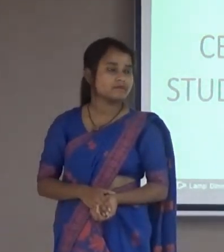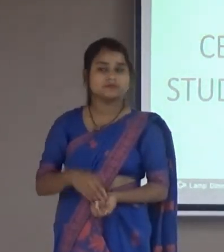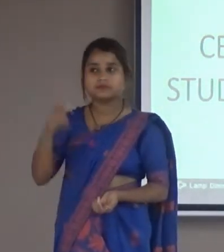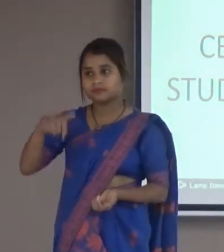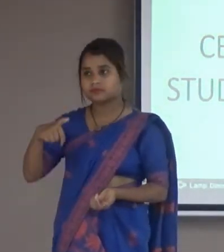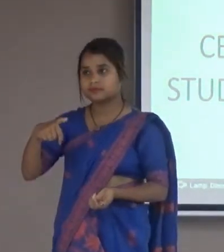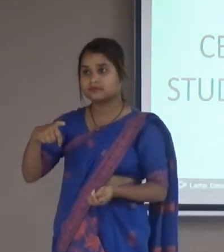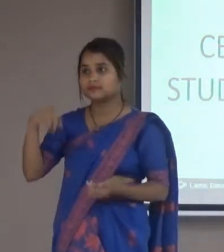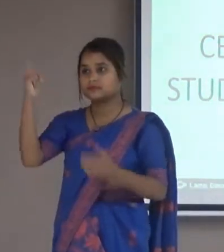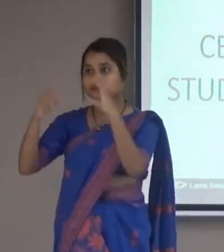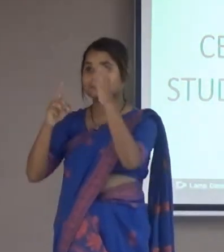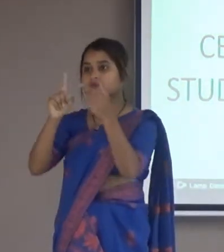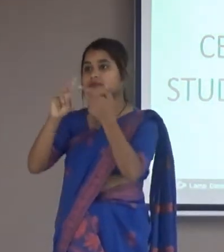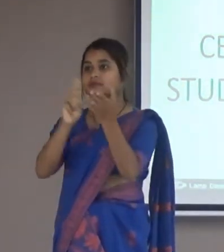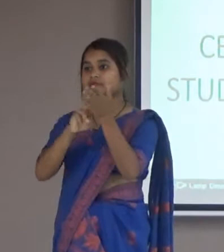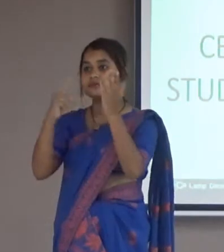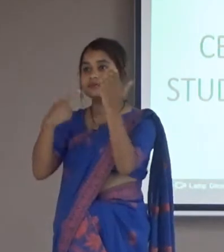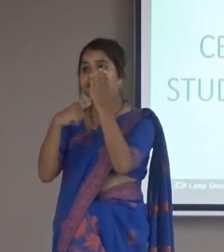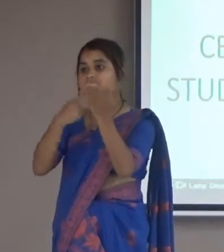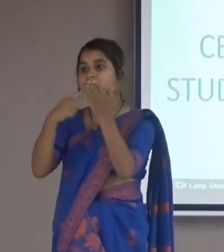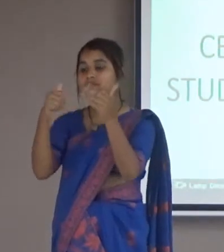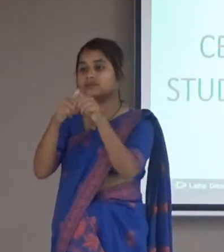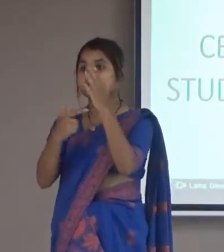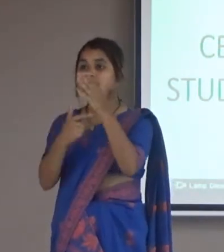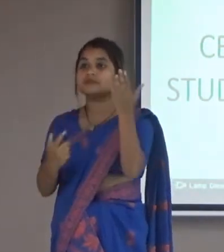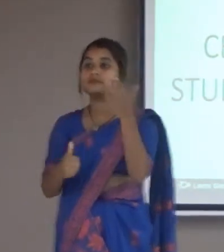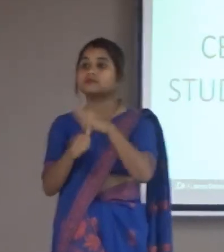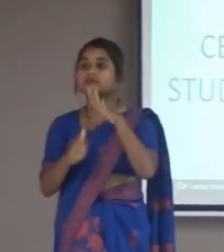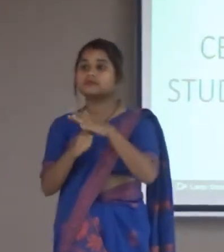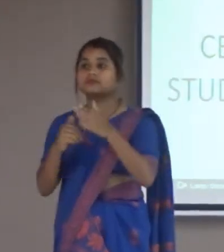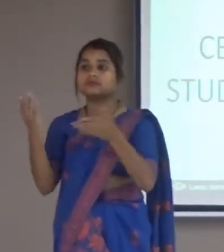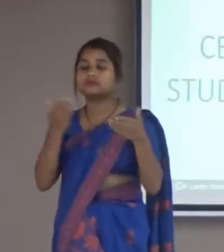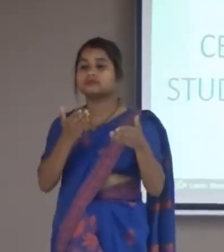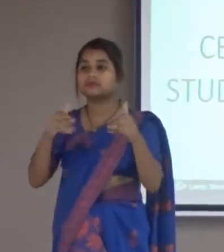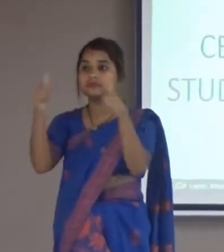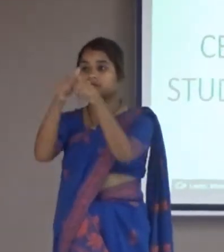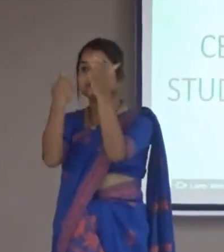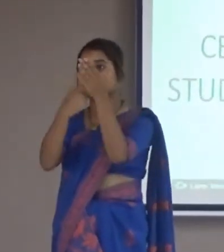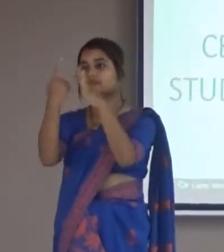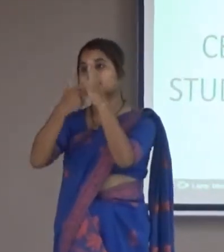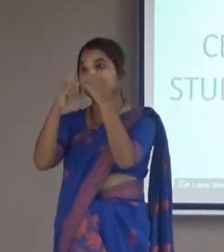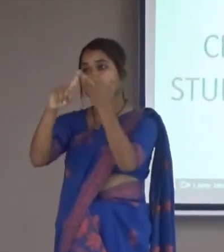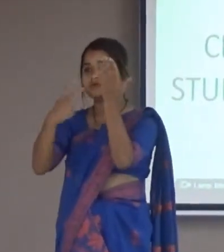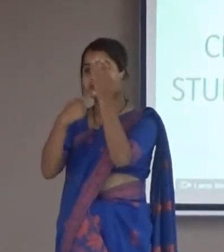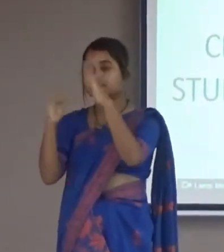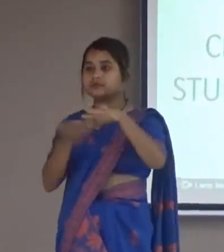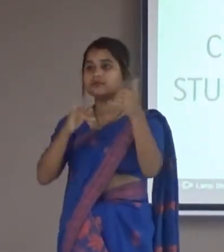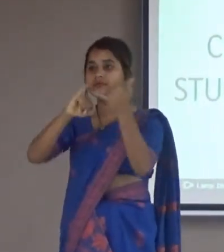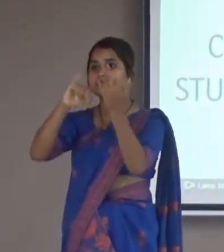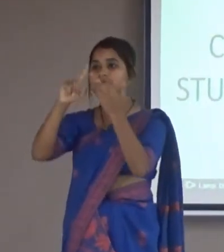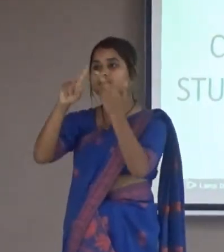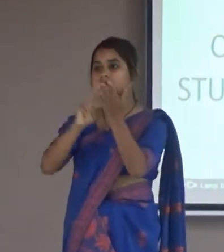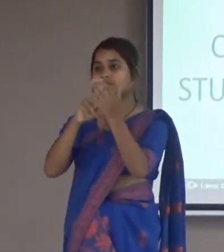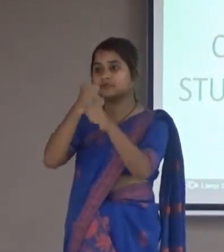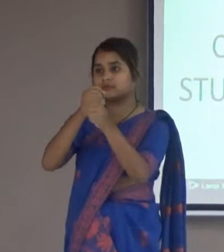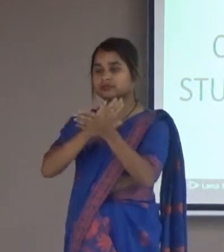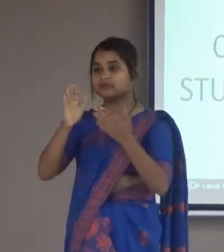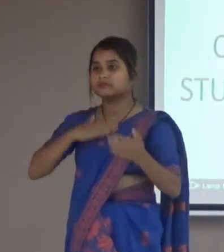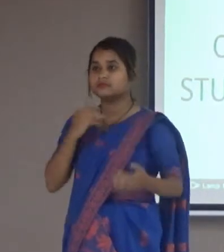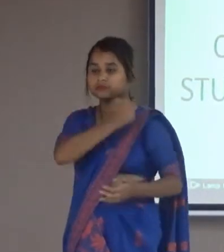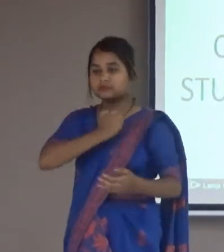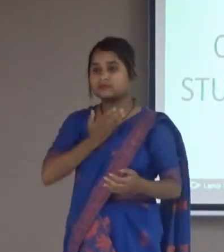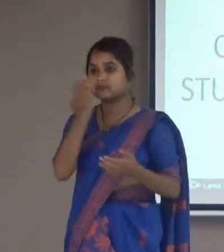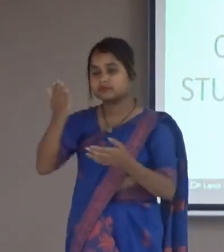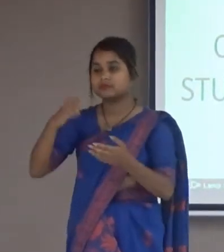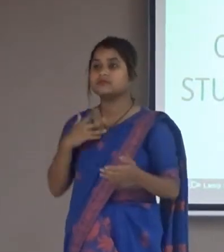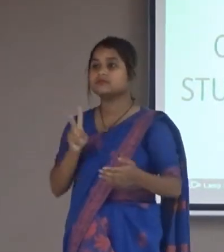Now that the center has been inaugurated by a chief guest for the evening, Honorable Mr. Justice Ajit Singh, I now like to request our